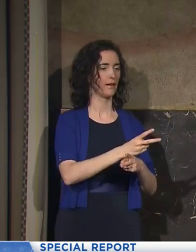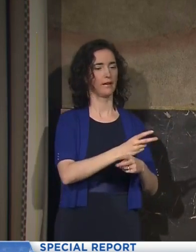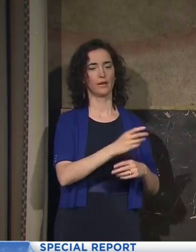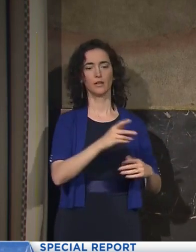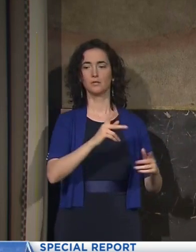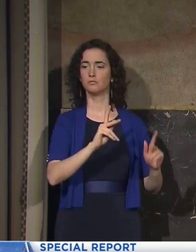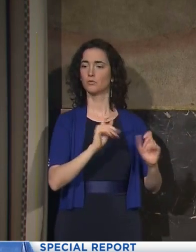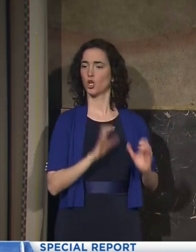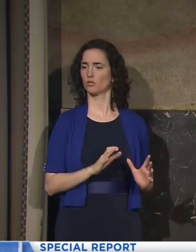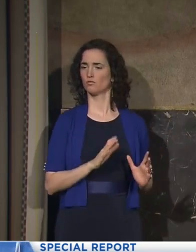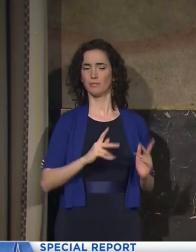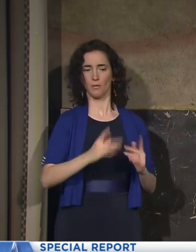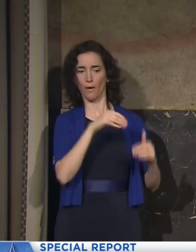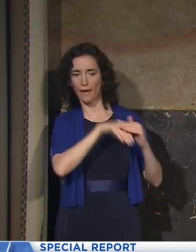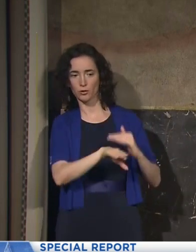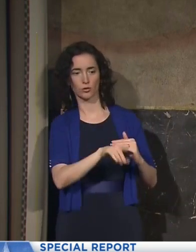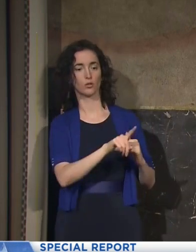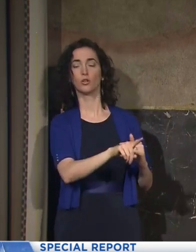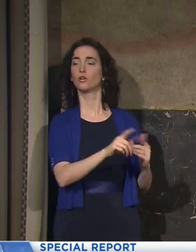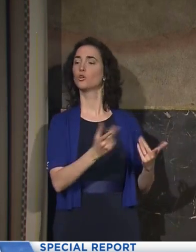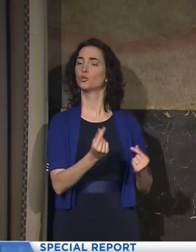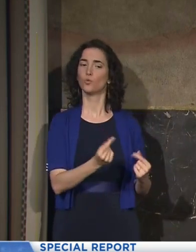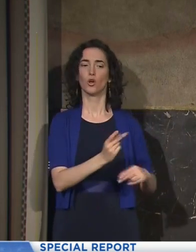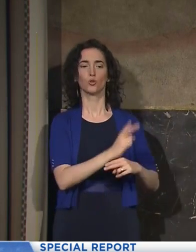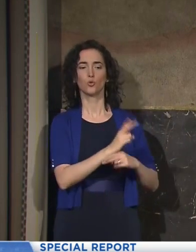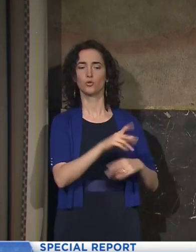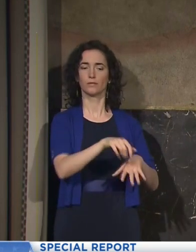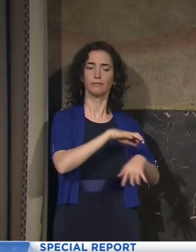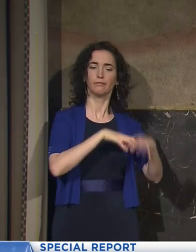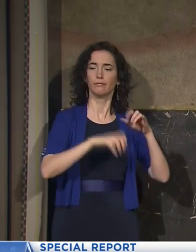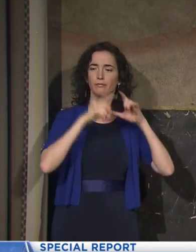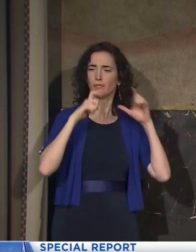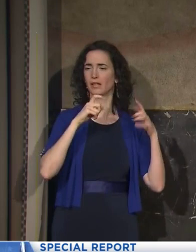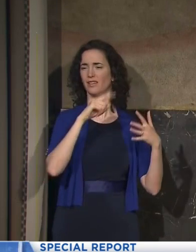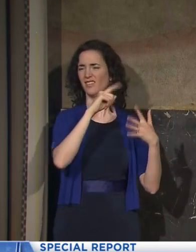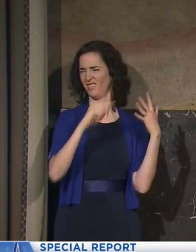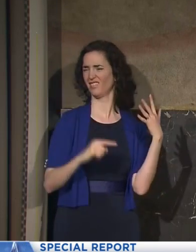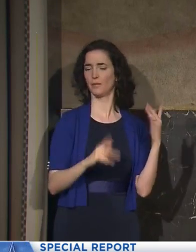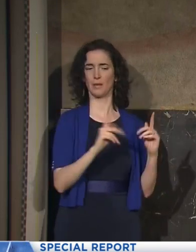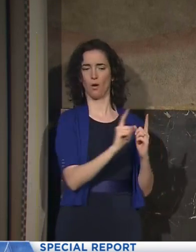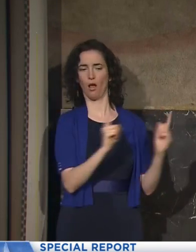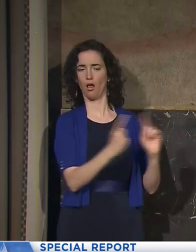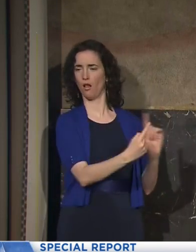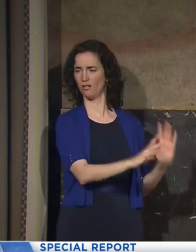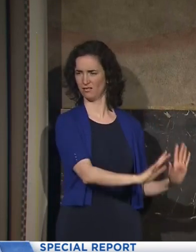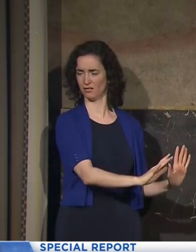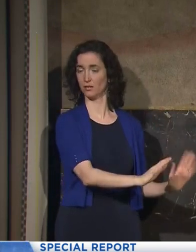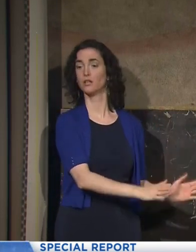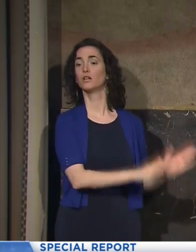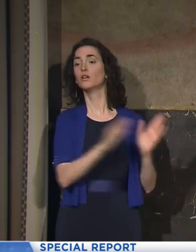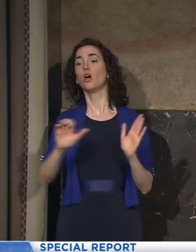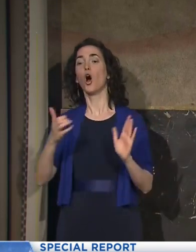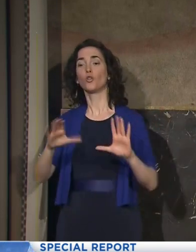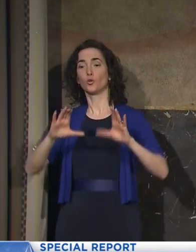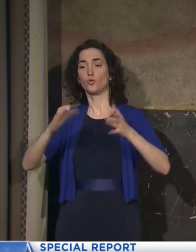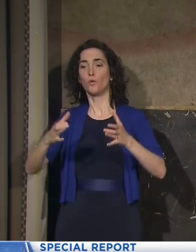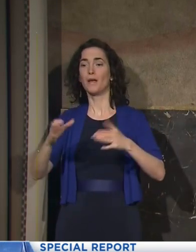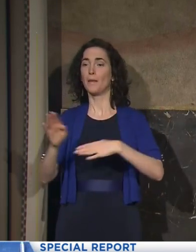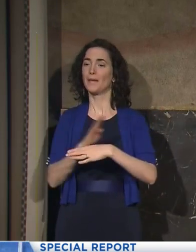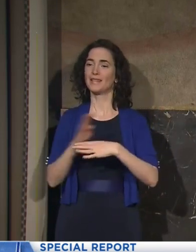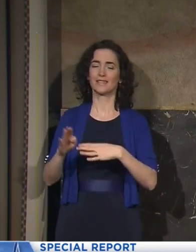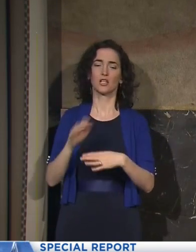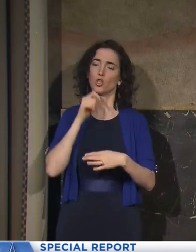forth. Then you've got a second category of non-essential businesses. I'll get back to those in just a moment. And then you've got a